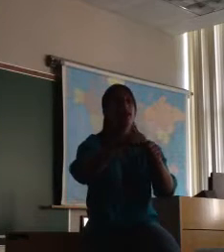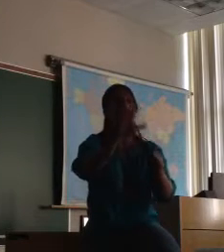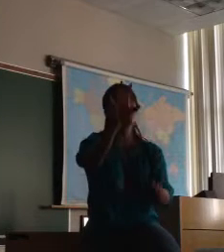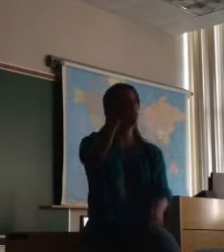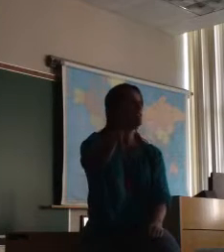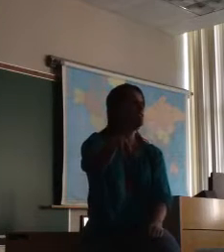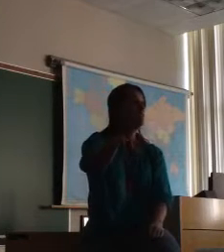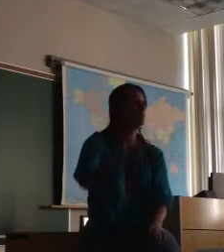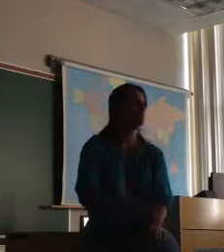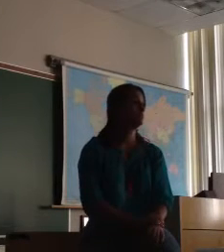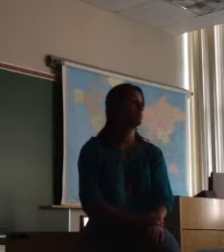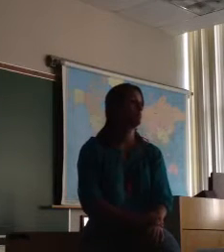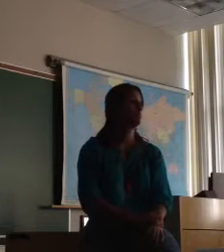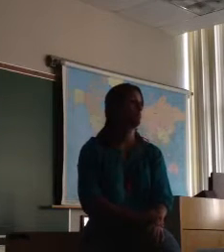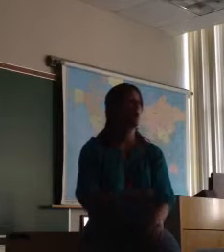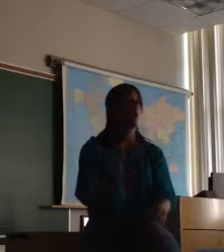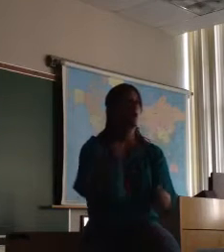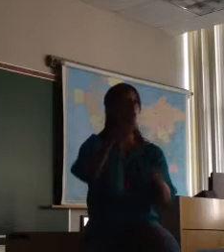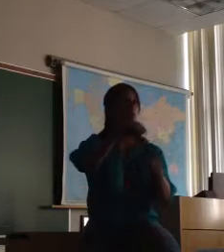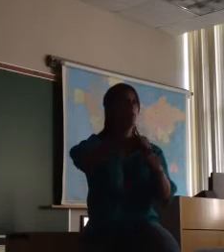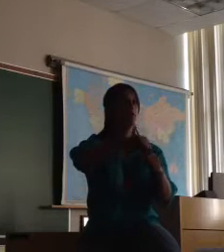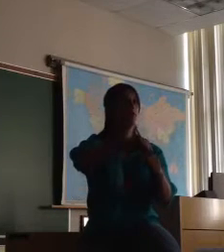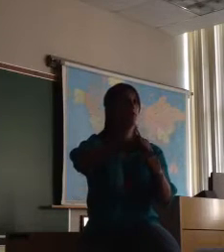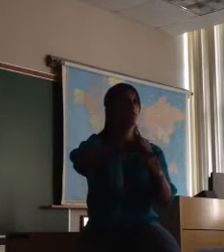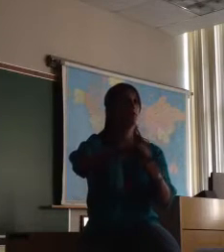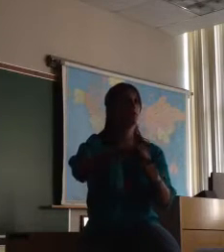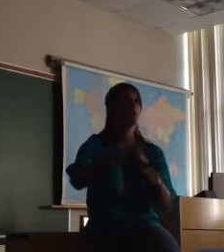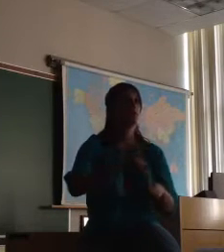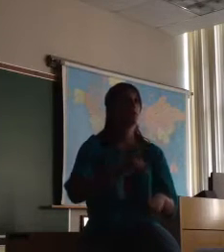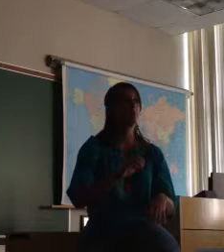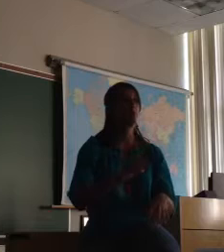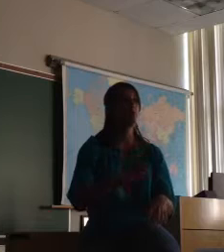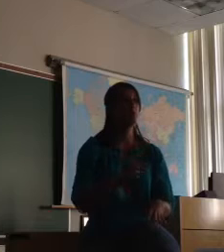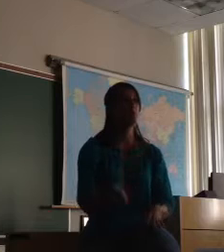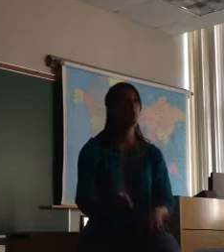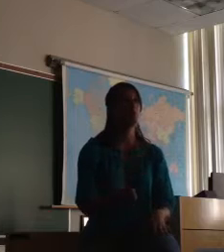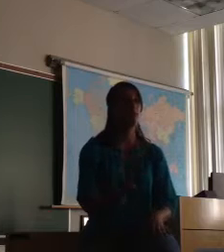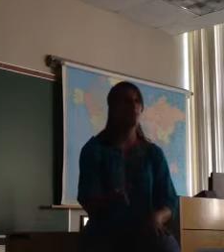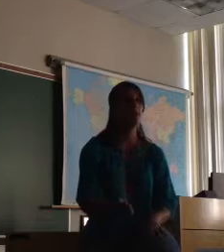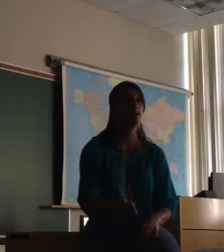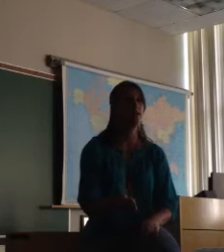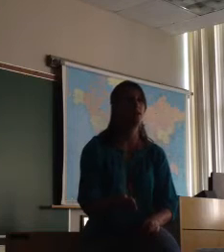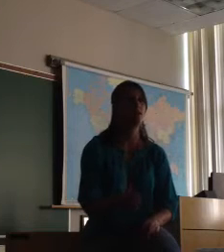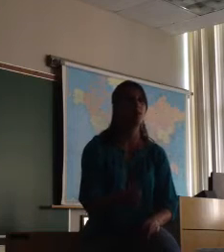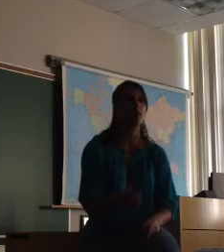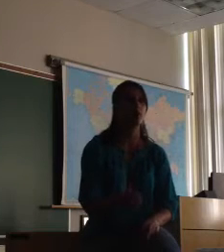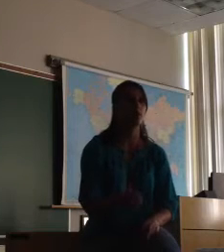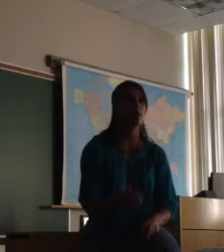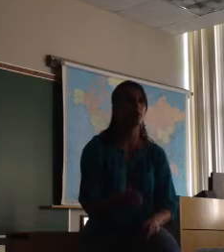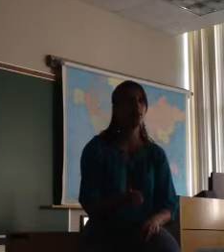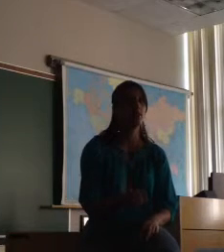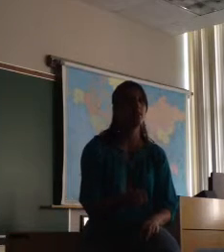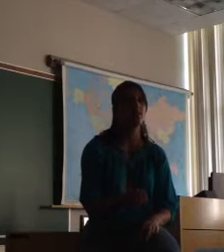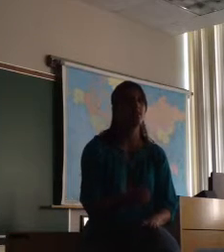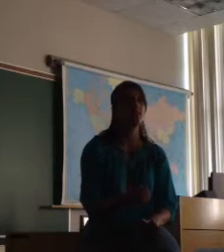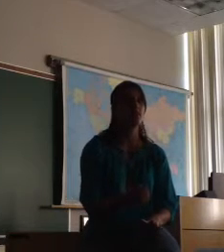Gas station? Give me another one for symbolizing something, like put a place there, like a house or something. You would think of a